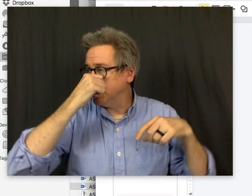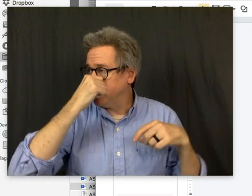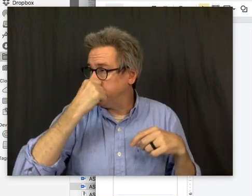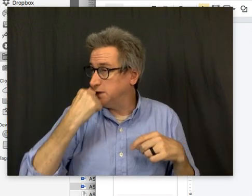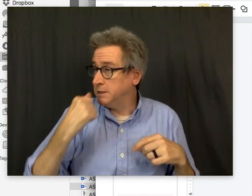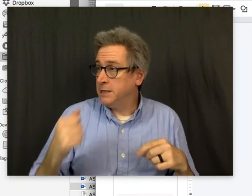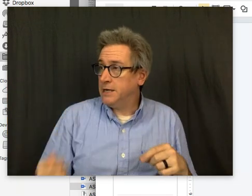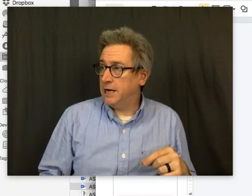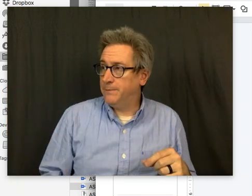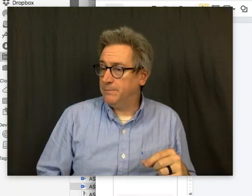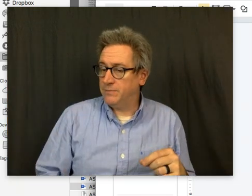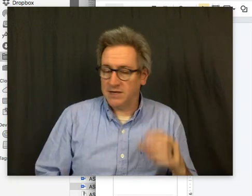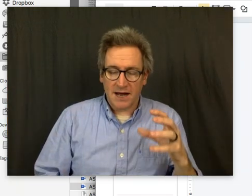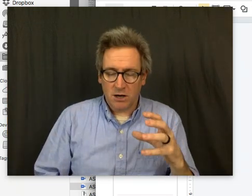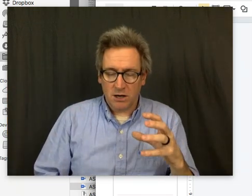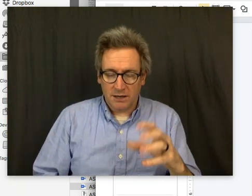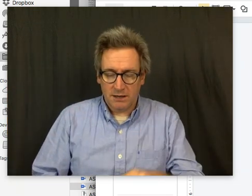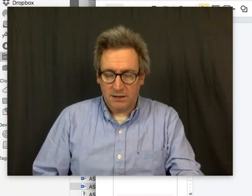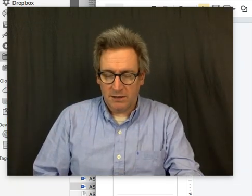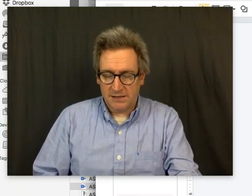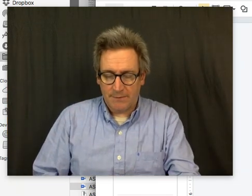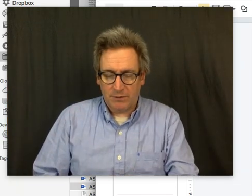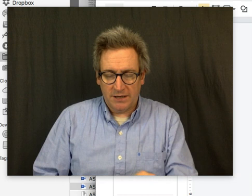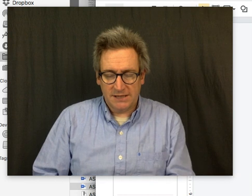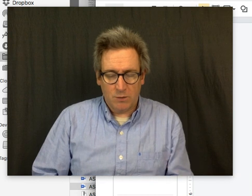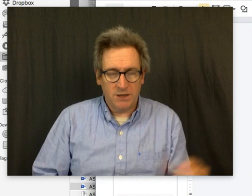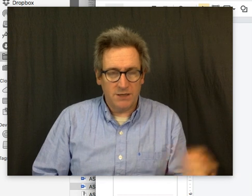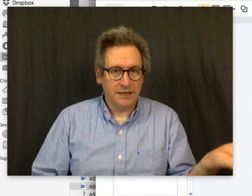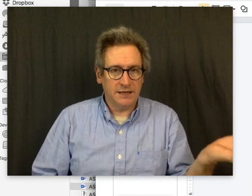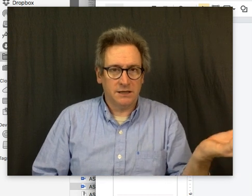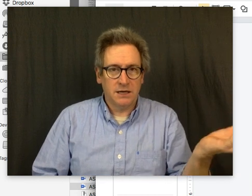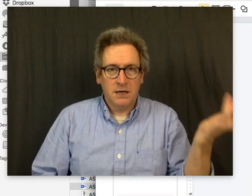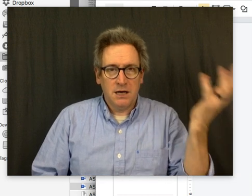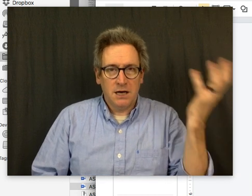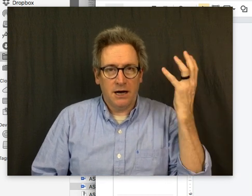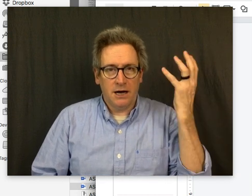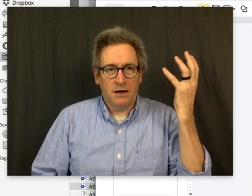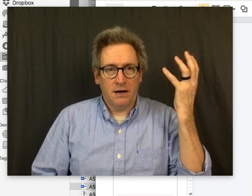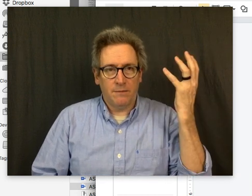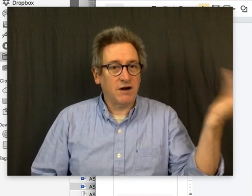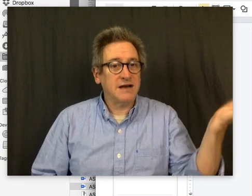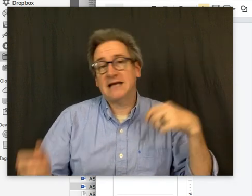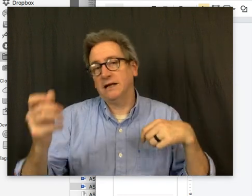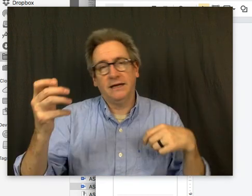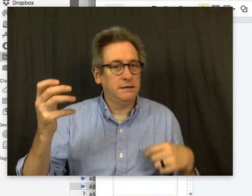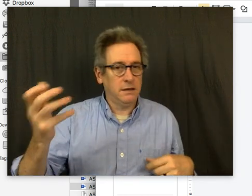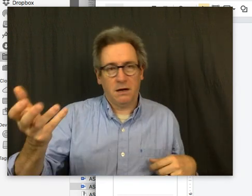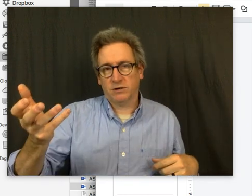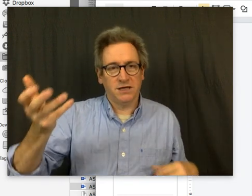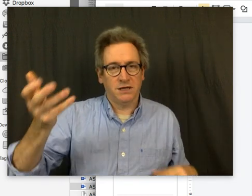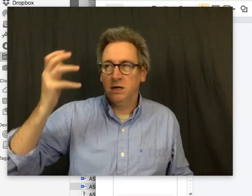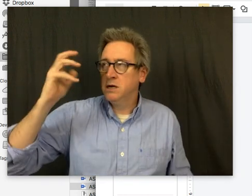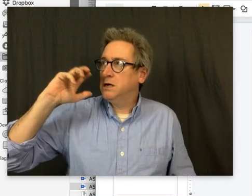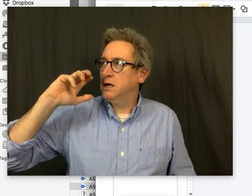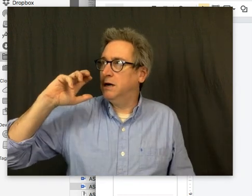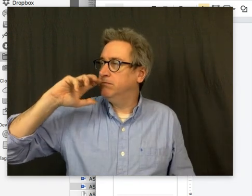friends. The dialogue example is someone telling a friend telling a